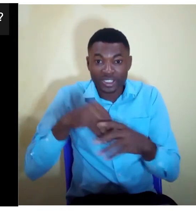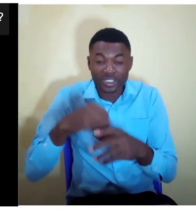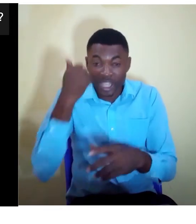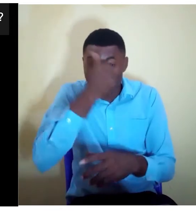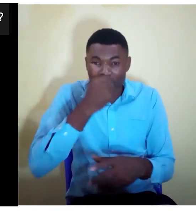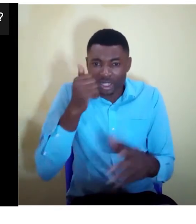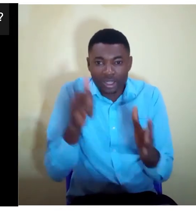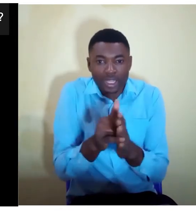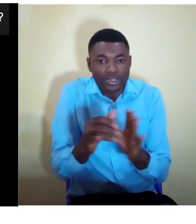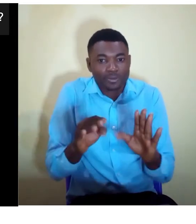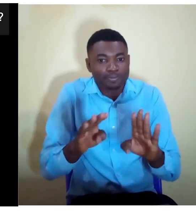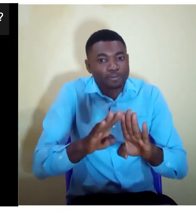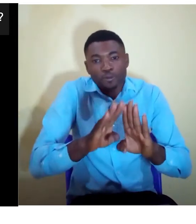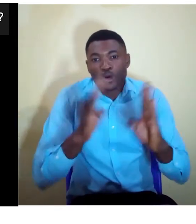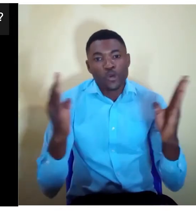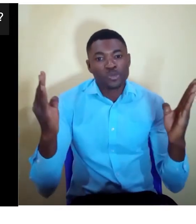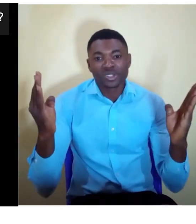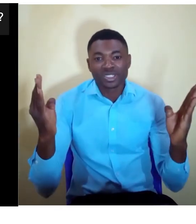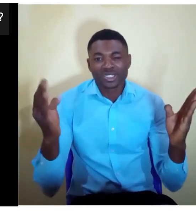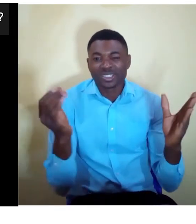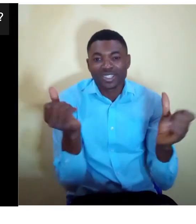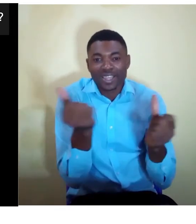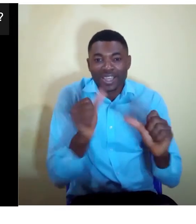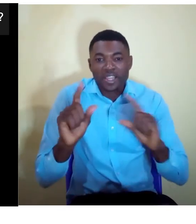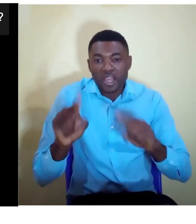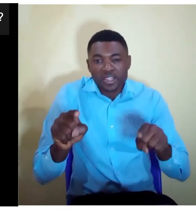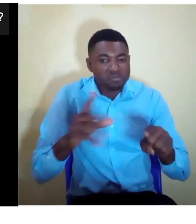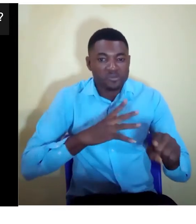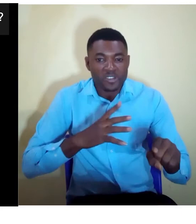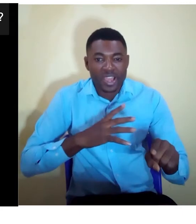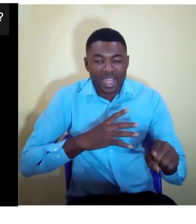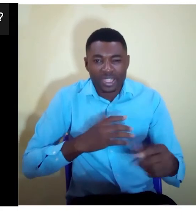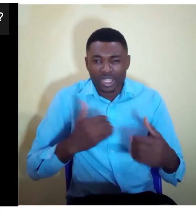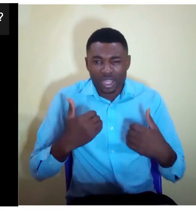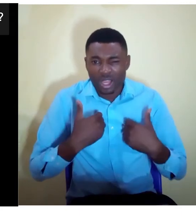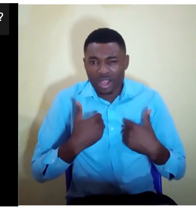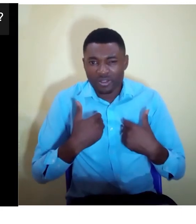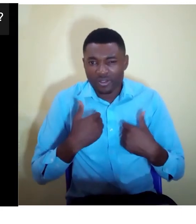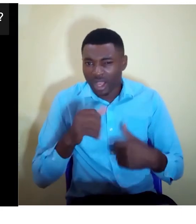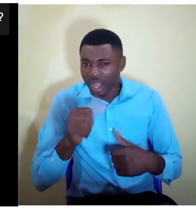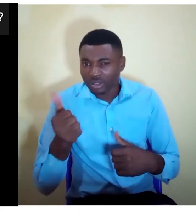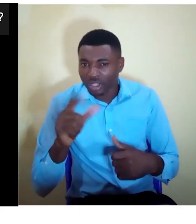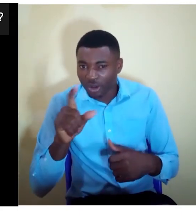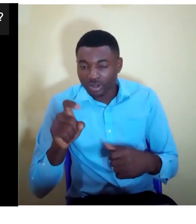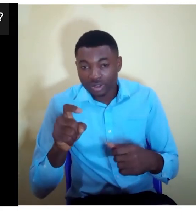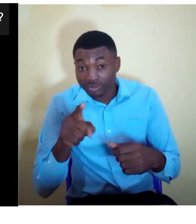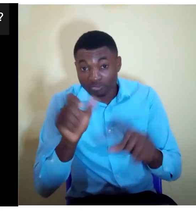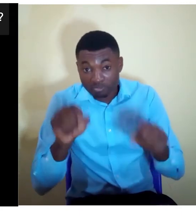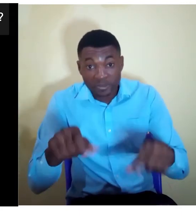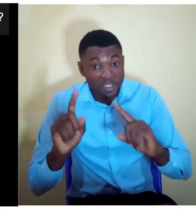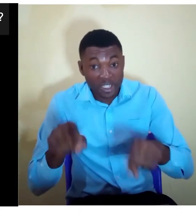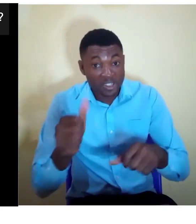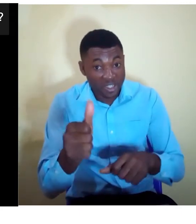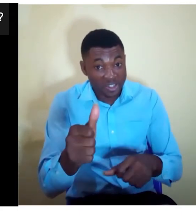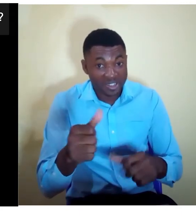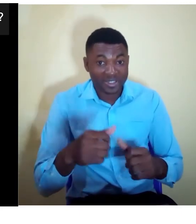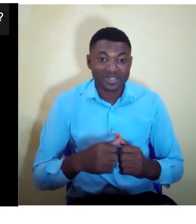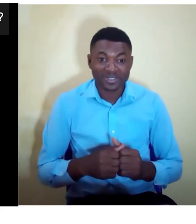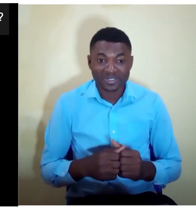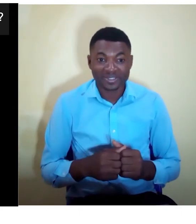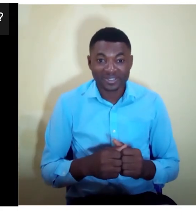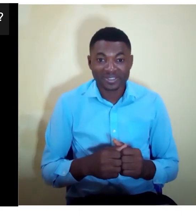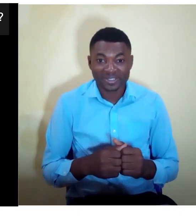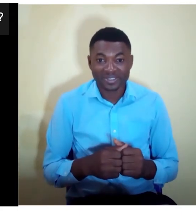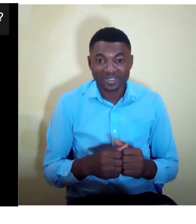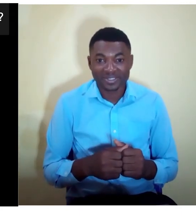Africa remains an open and at times complicated question, which is yours to answer.